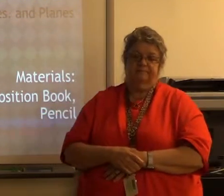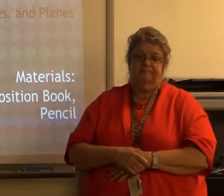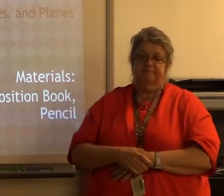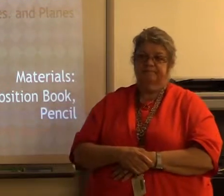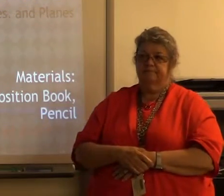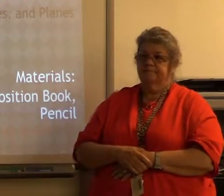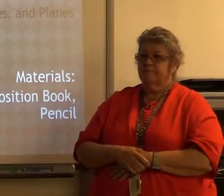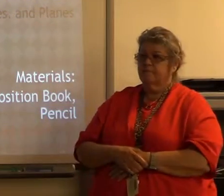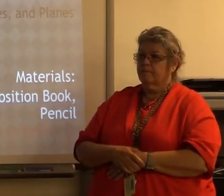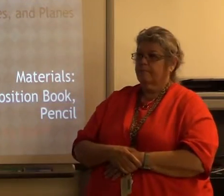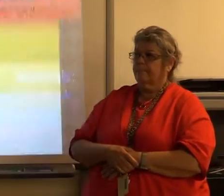Okay?